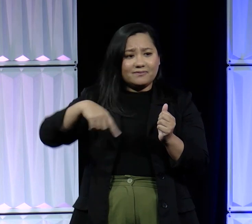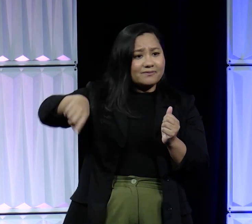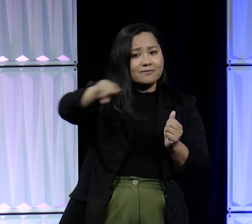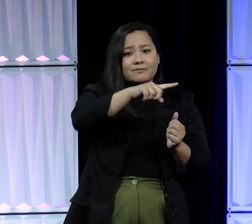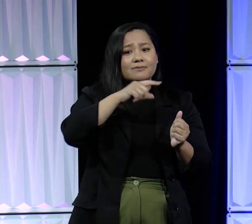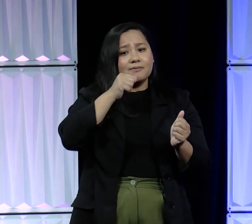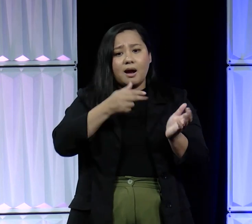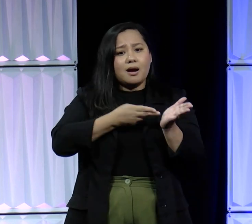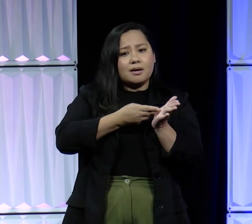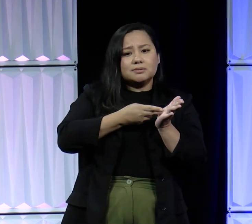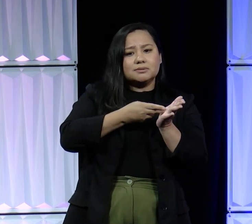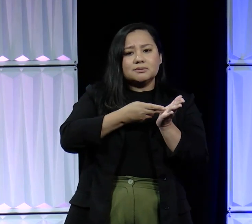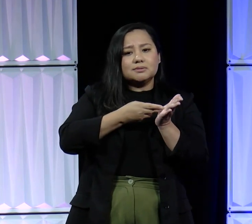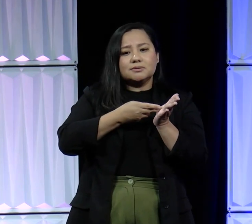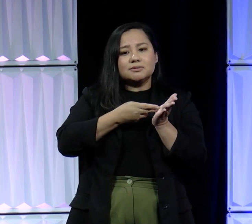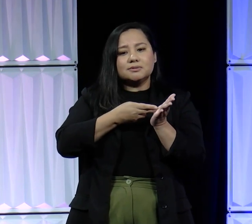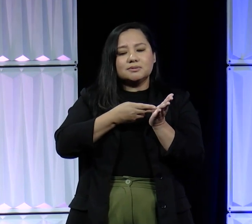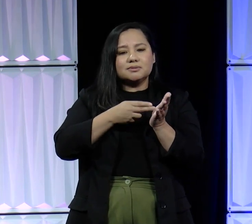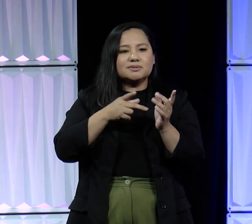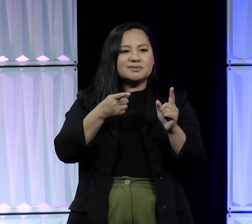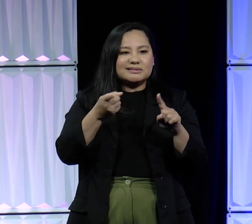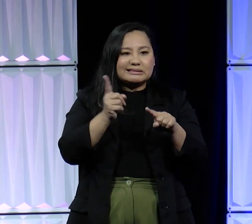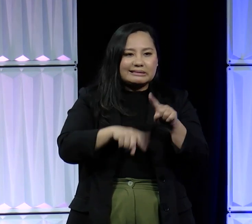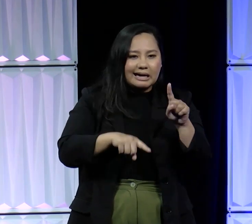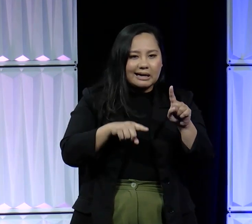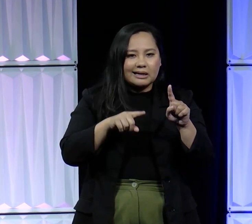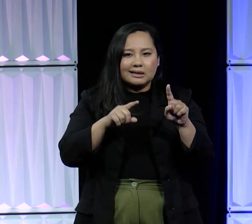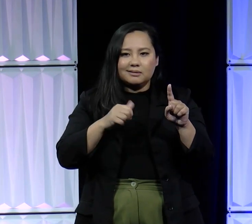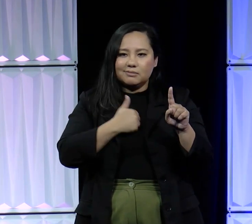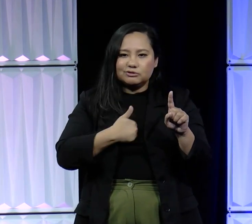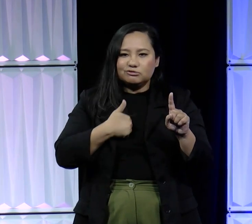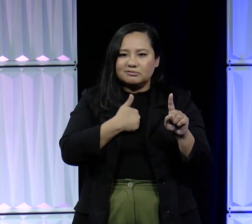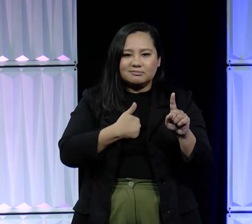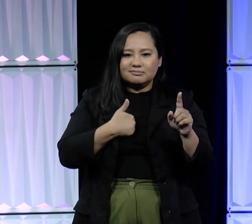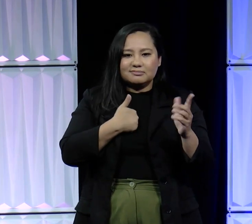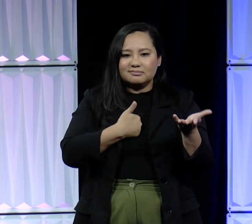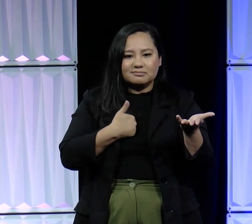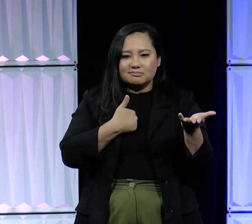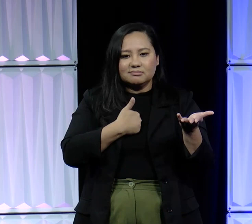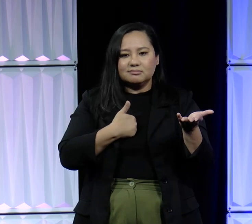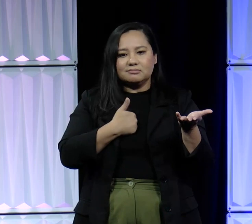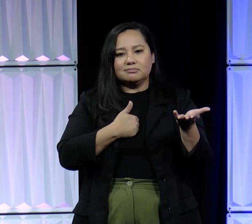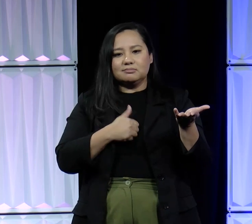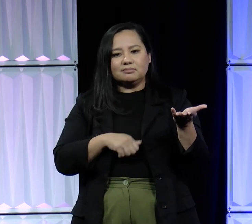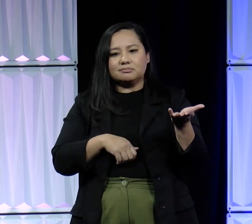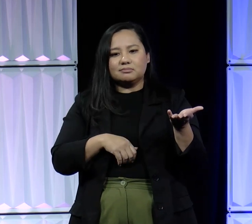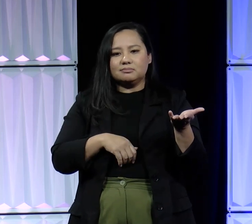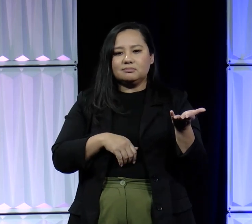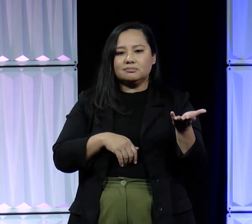apologize. You're not going to be able to say the things you need to say for a path forward towards recovery.